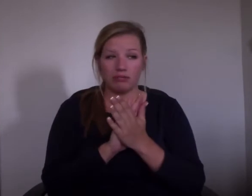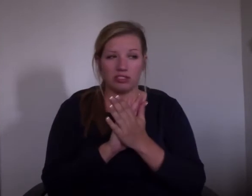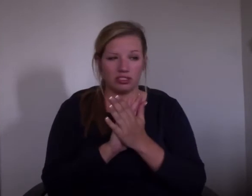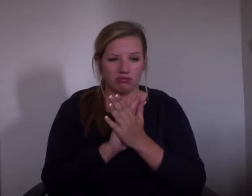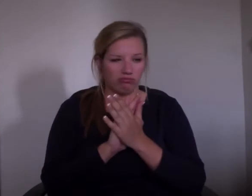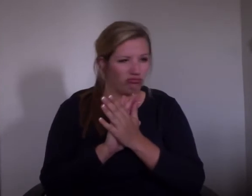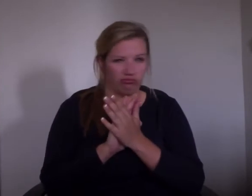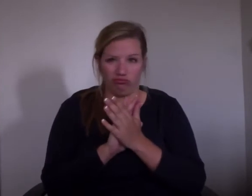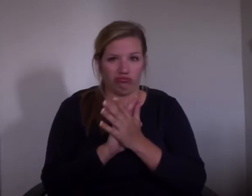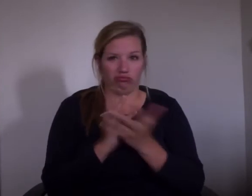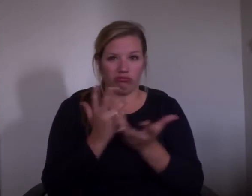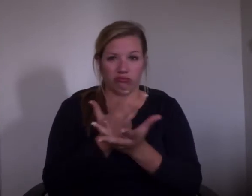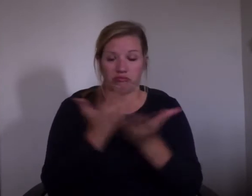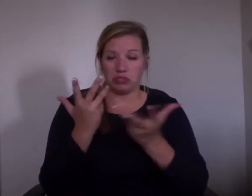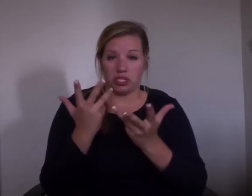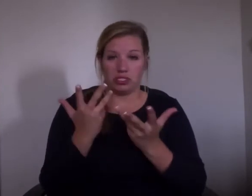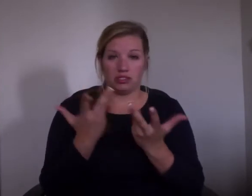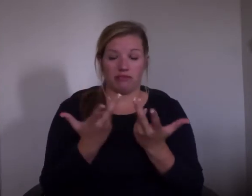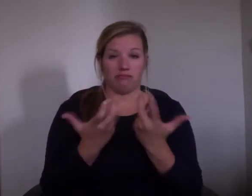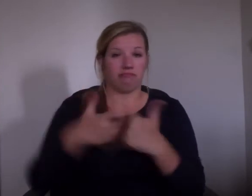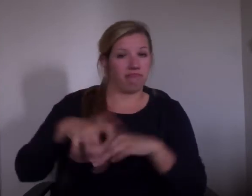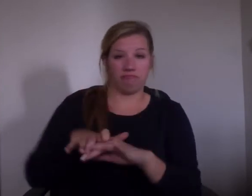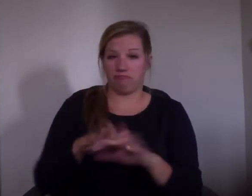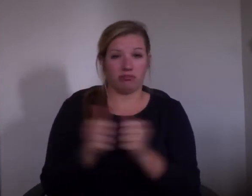War game between the U.S. and the Soviet Union, and then eventually China.